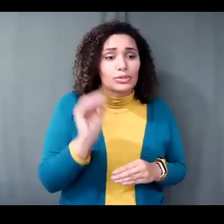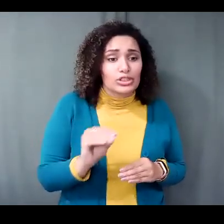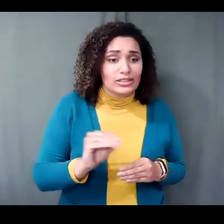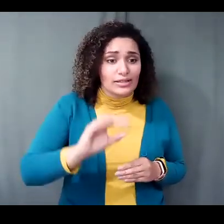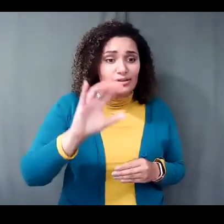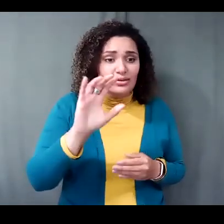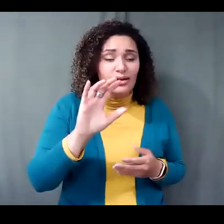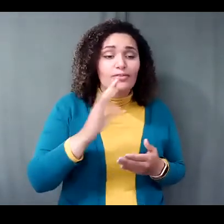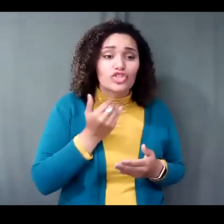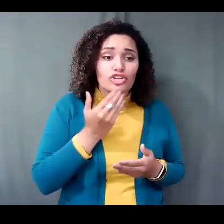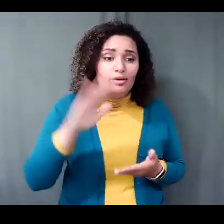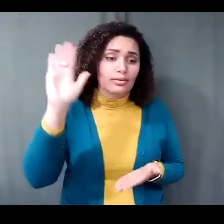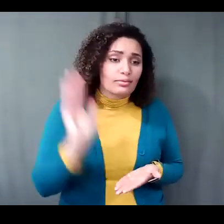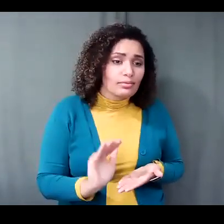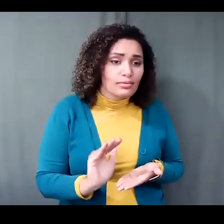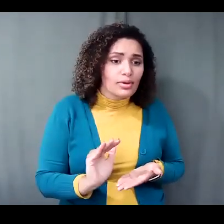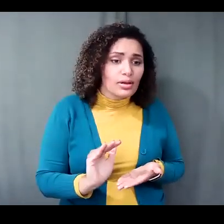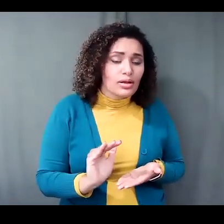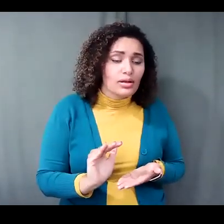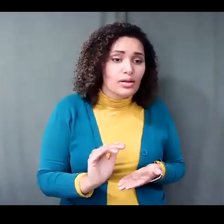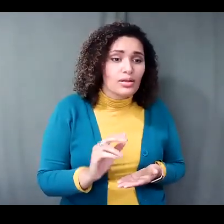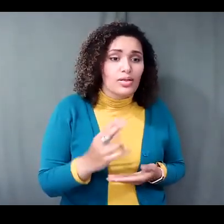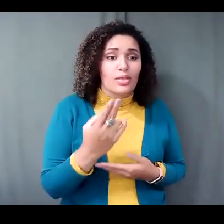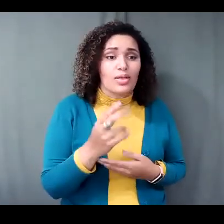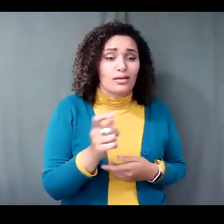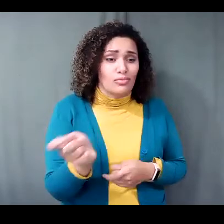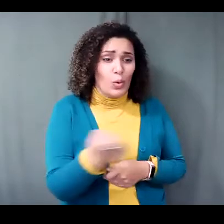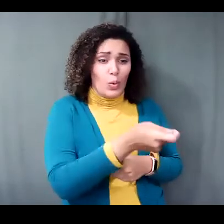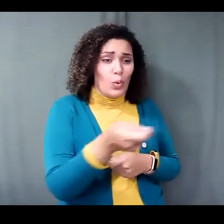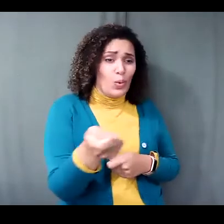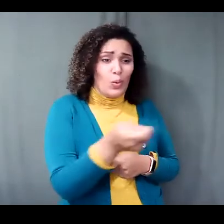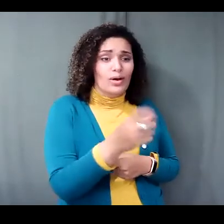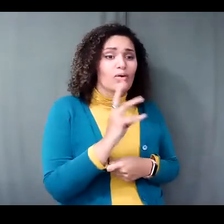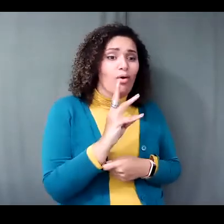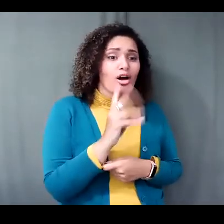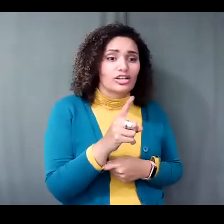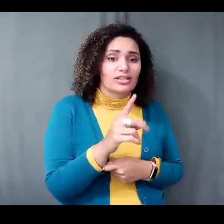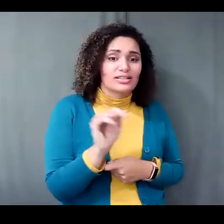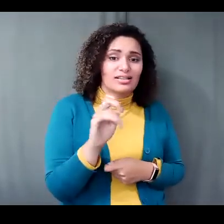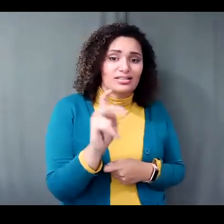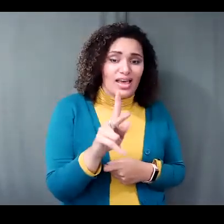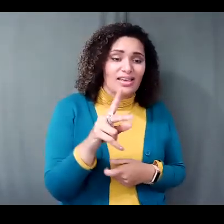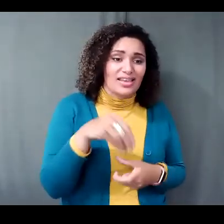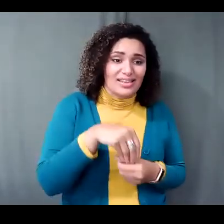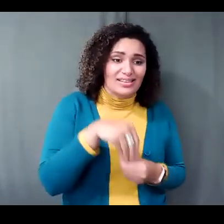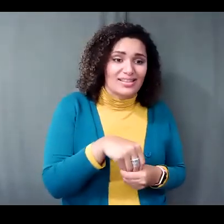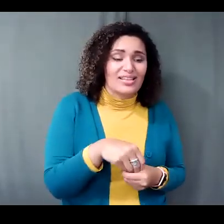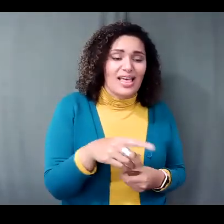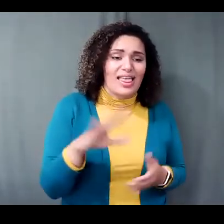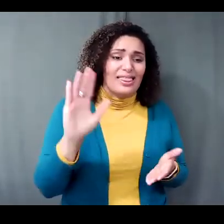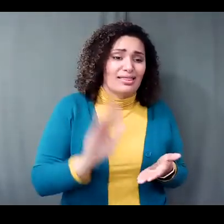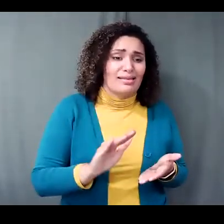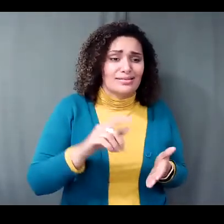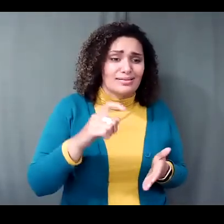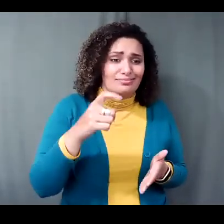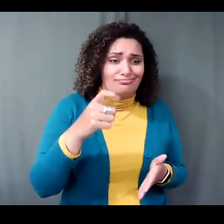down, literally a hose of water into the tank. The least expensive way to make wine is